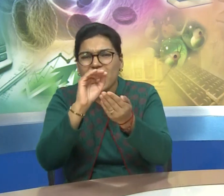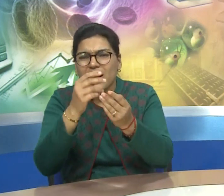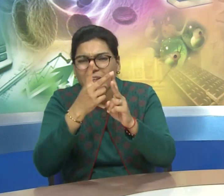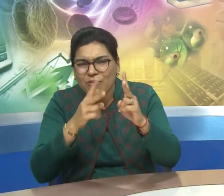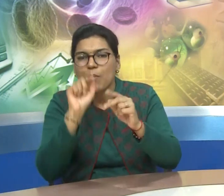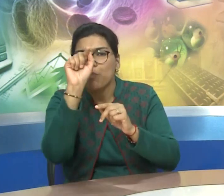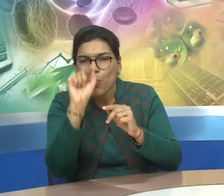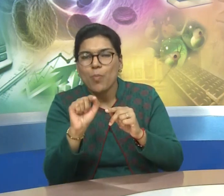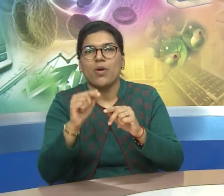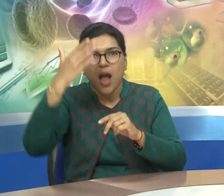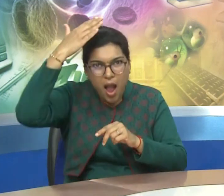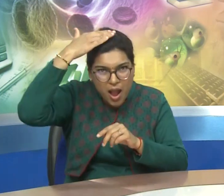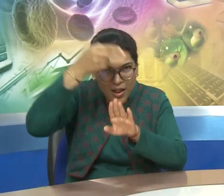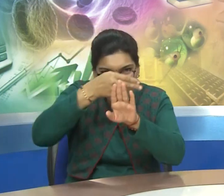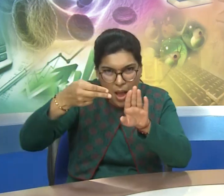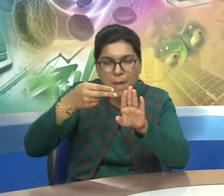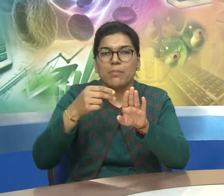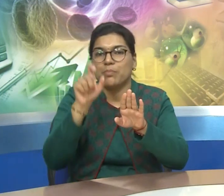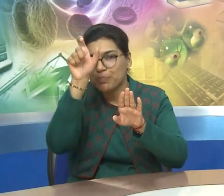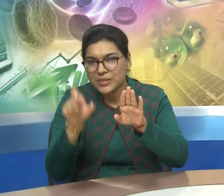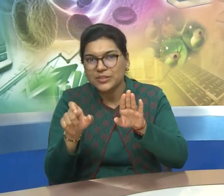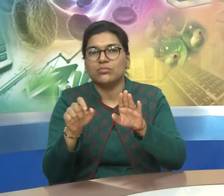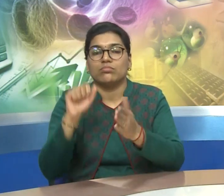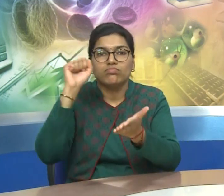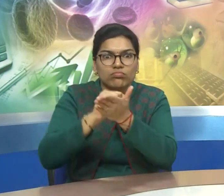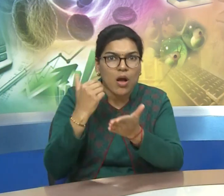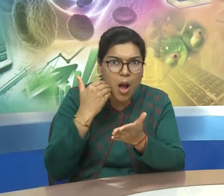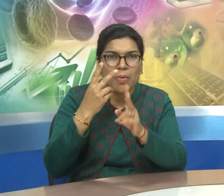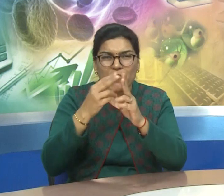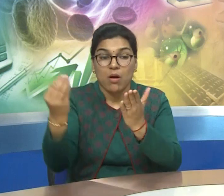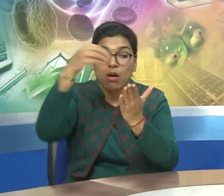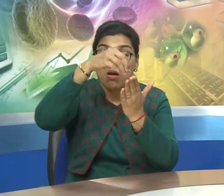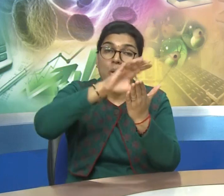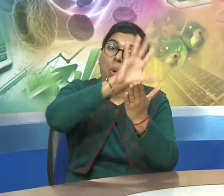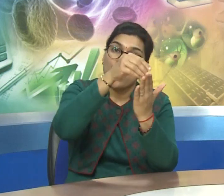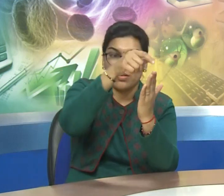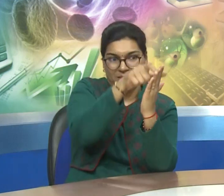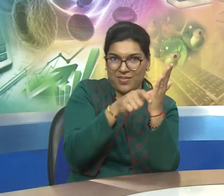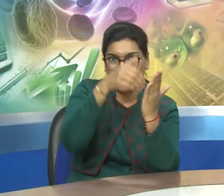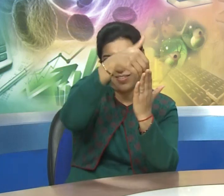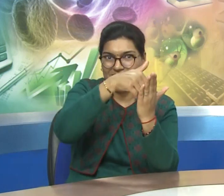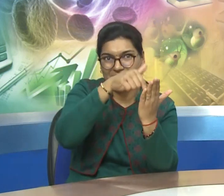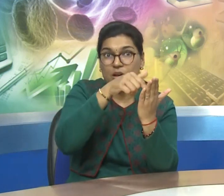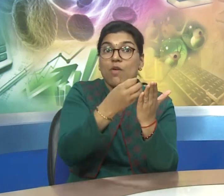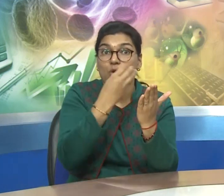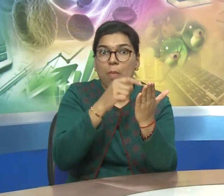Point 1. Retrieve information